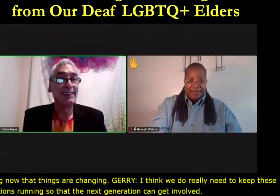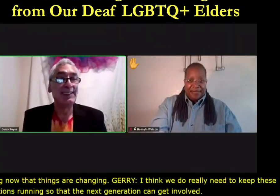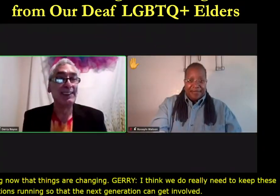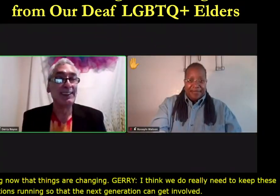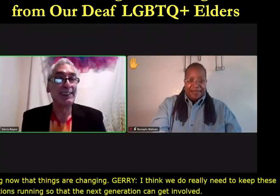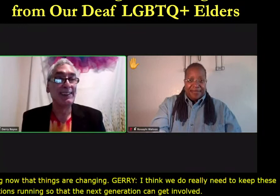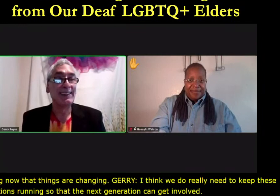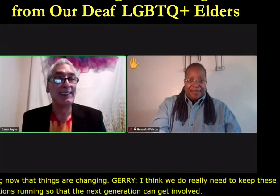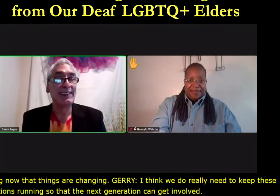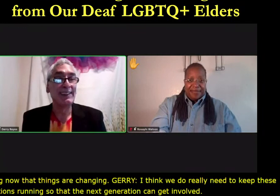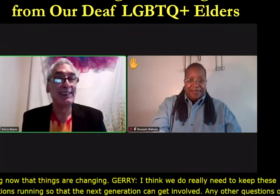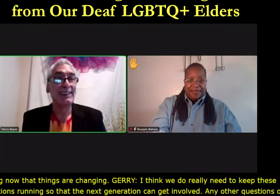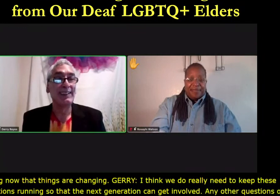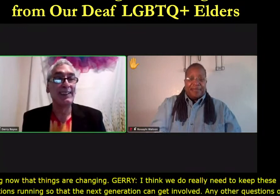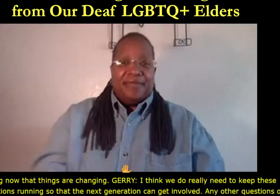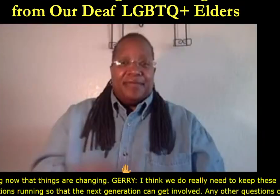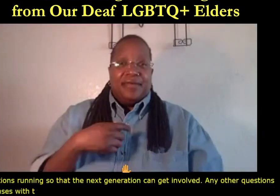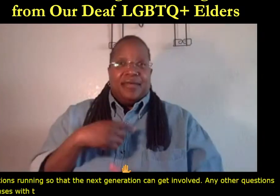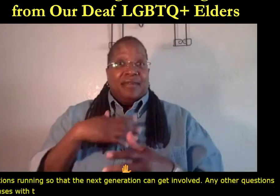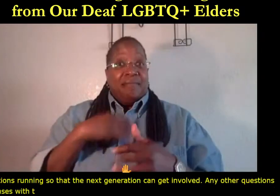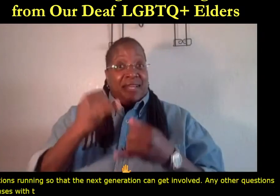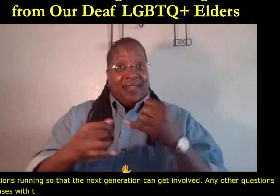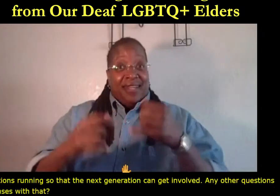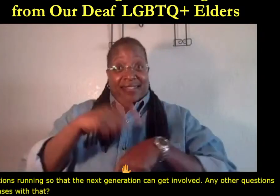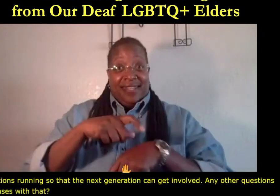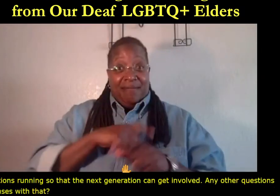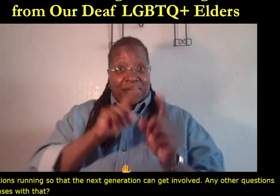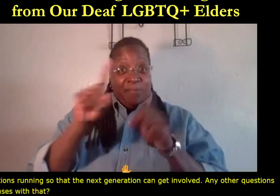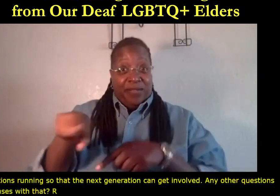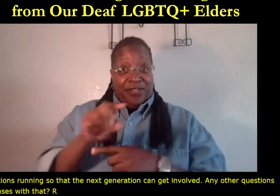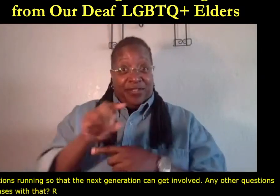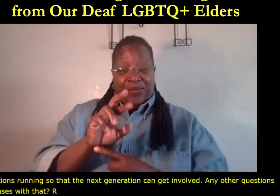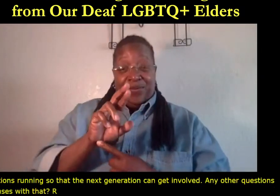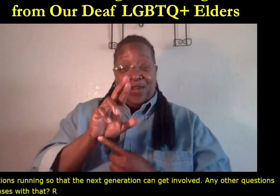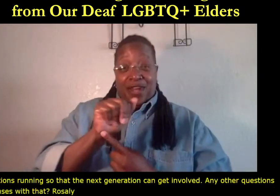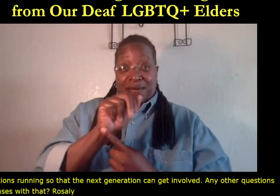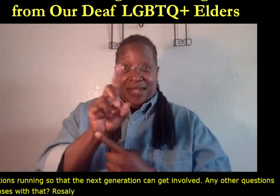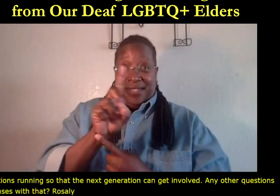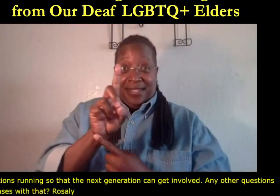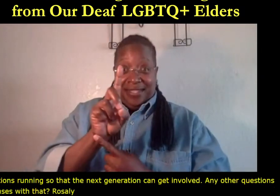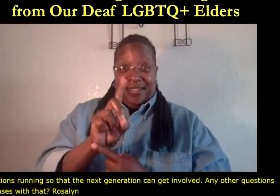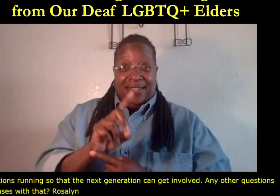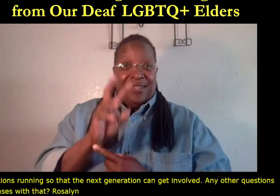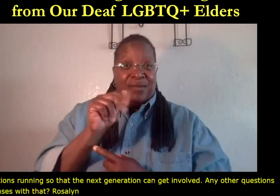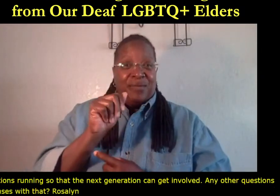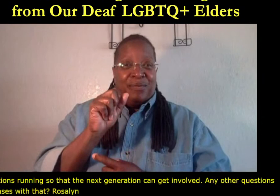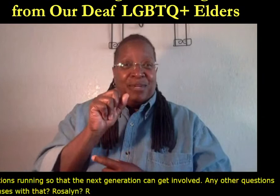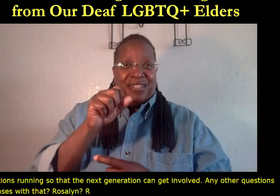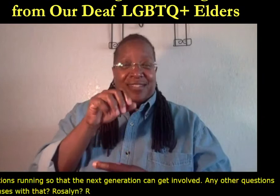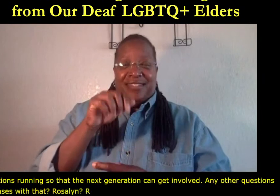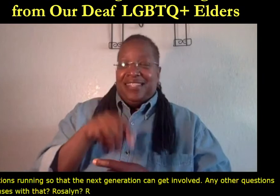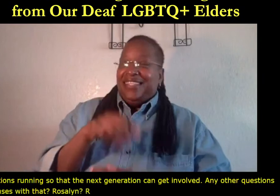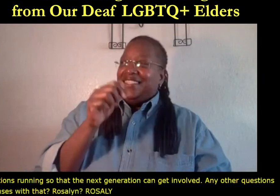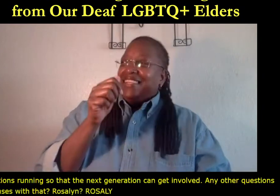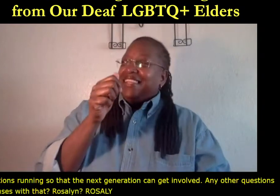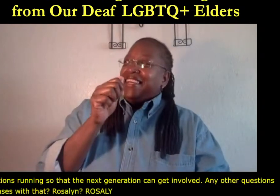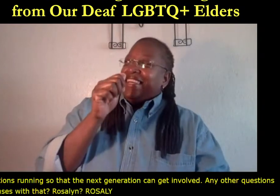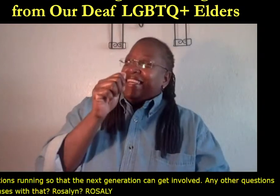yes the last time i went to the rad um